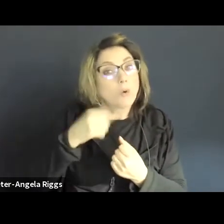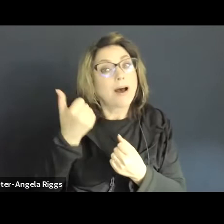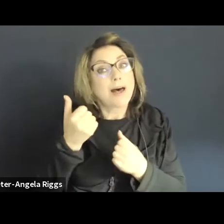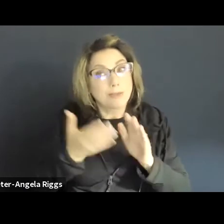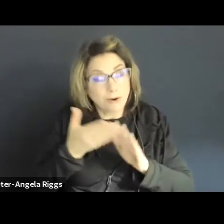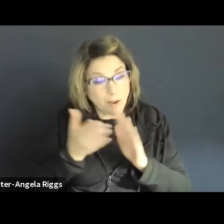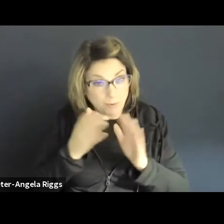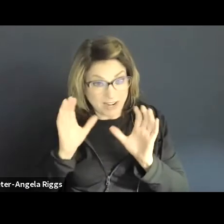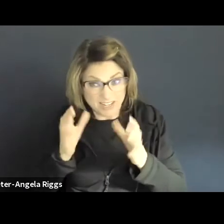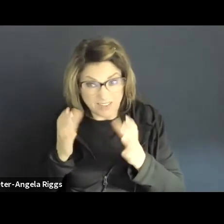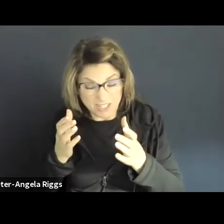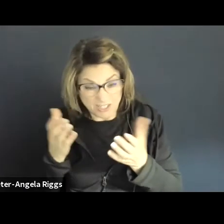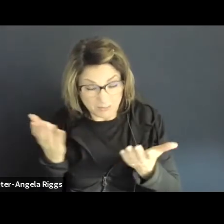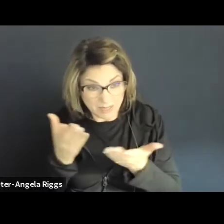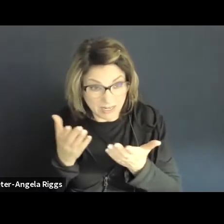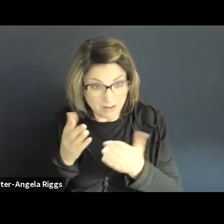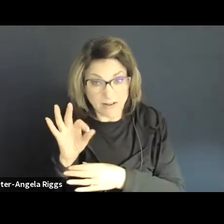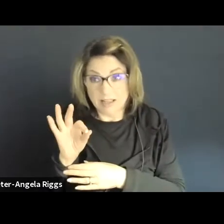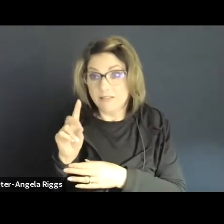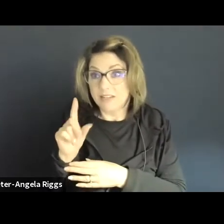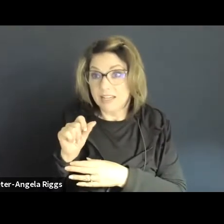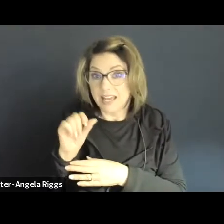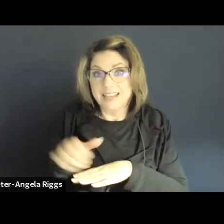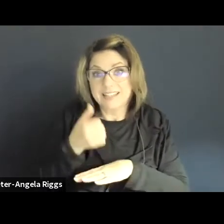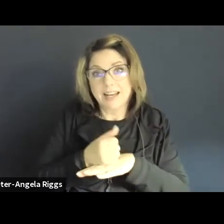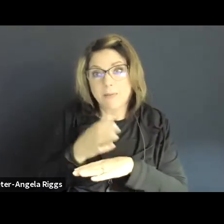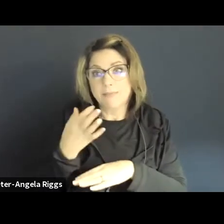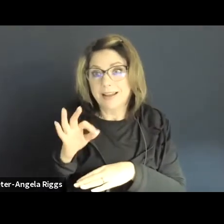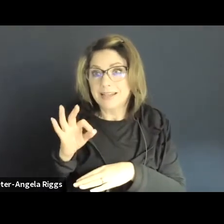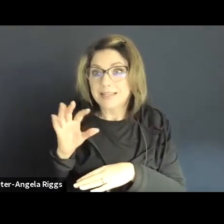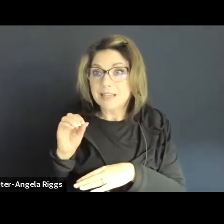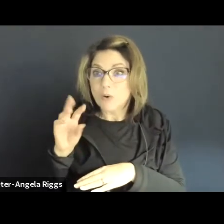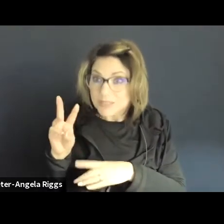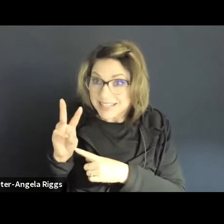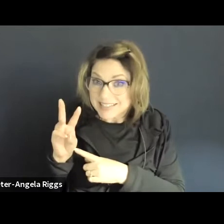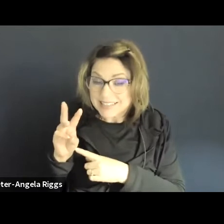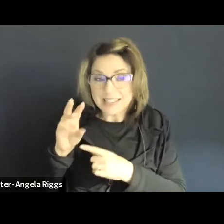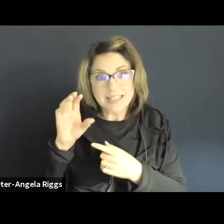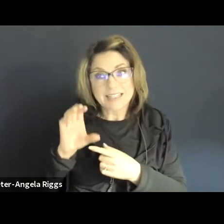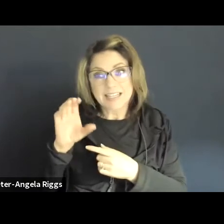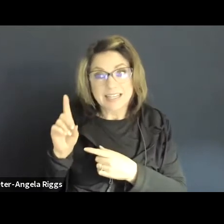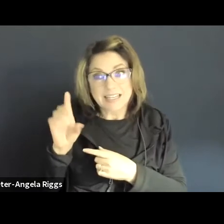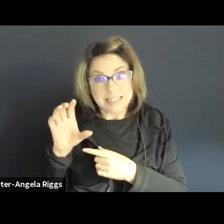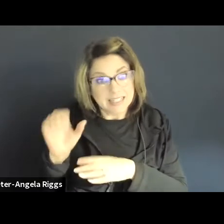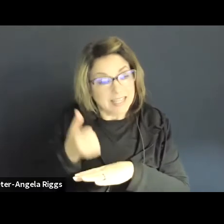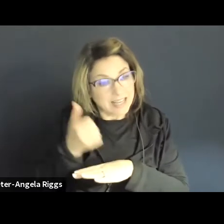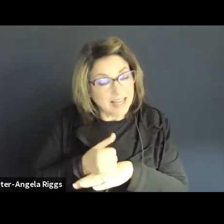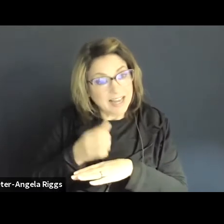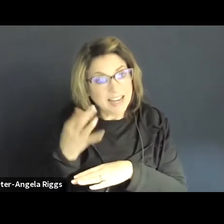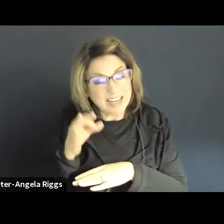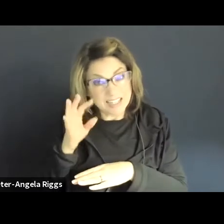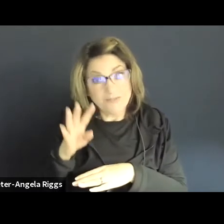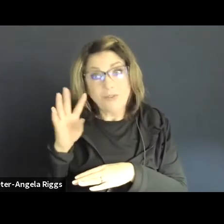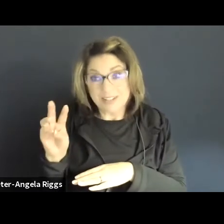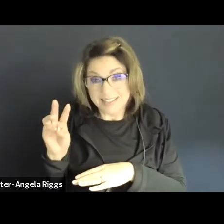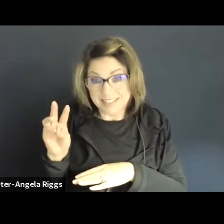divisions have been around, the FDA was founded in 1906 and the CDC was founded in 1946.